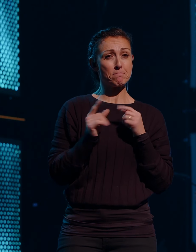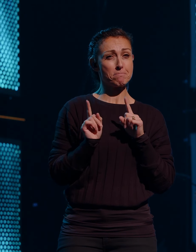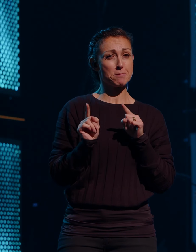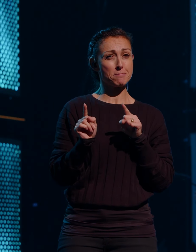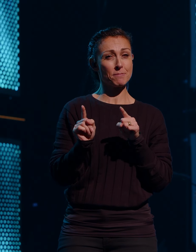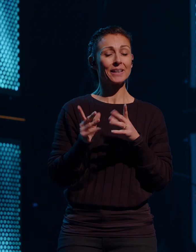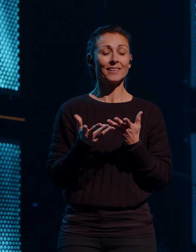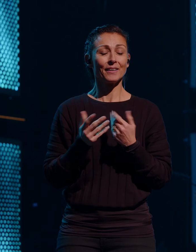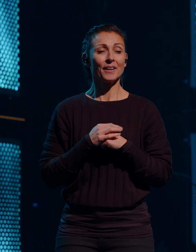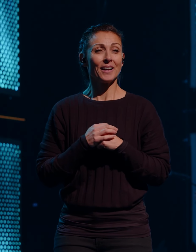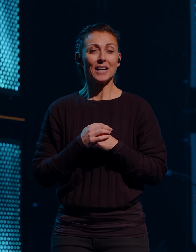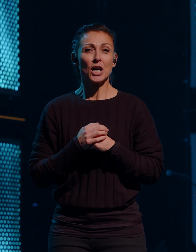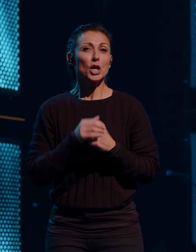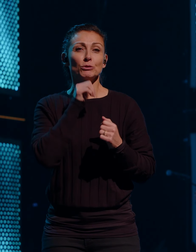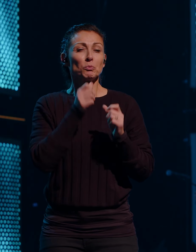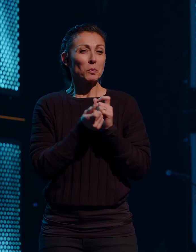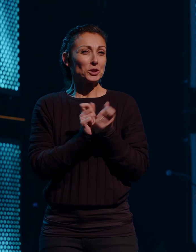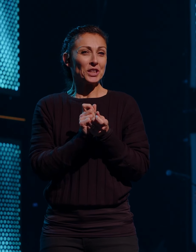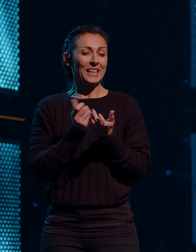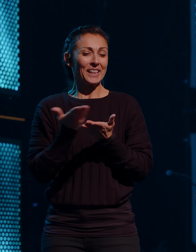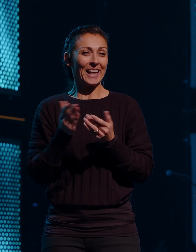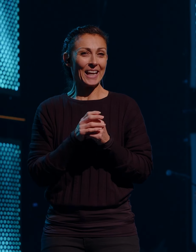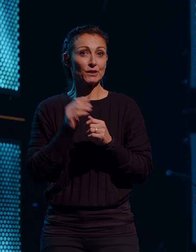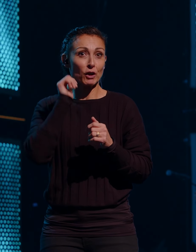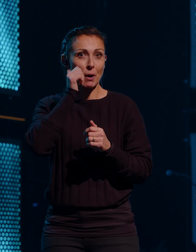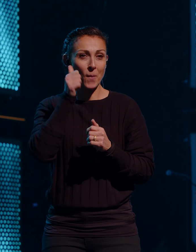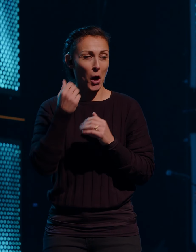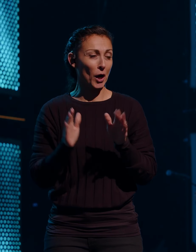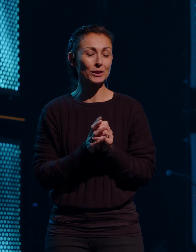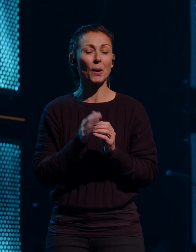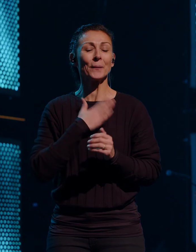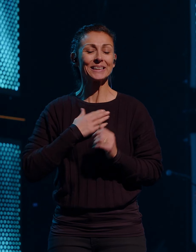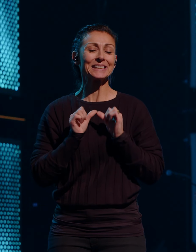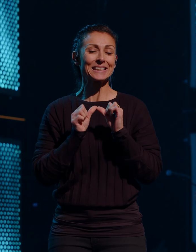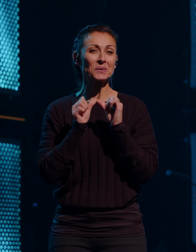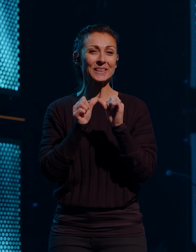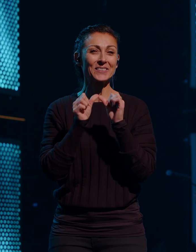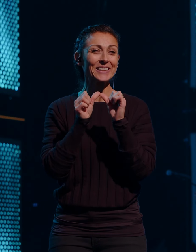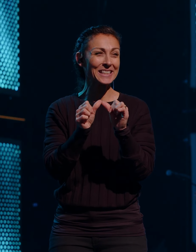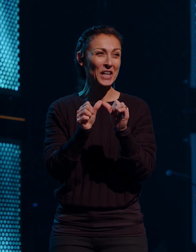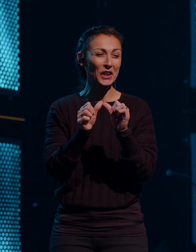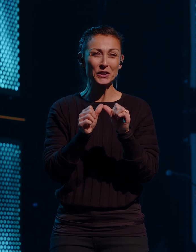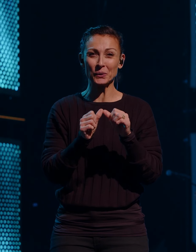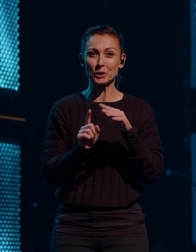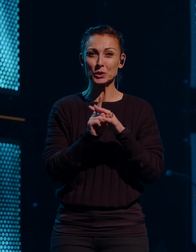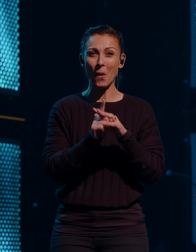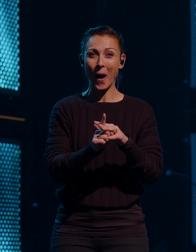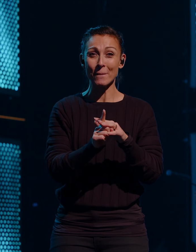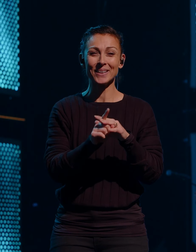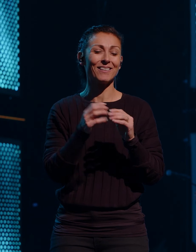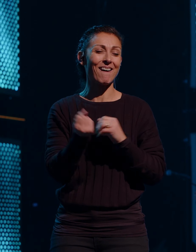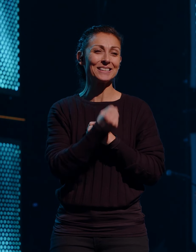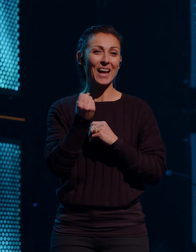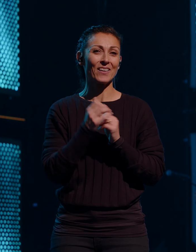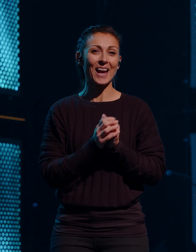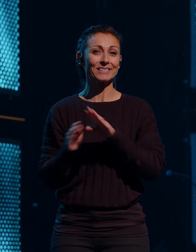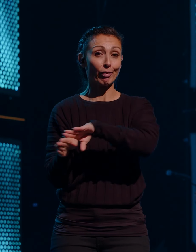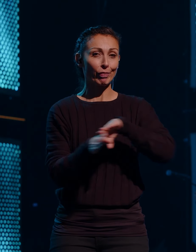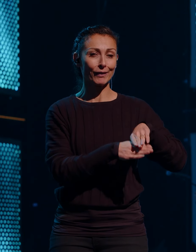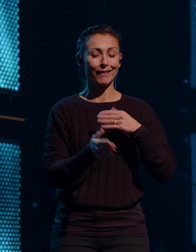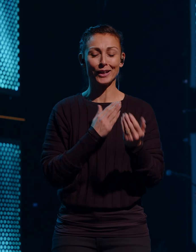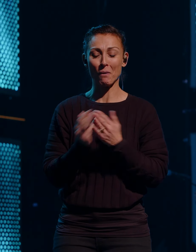first time before I change things for tomorrow, okay? But appreciate you being here. Point number one, we're going to dive right in. Walking